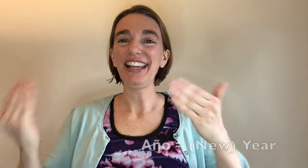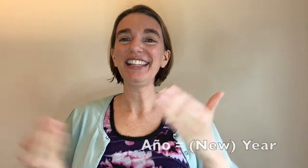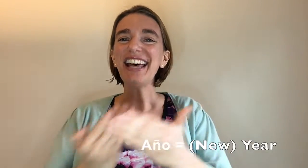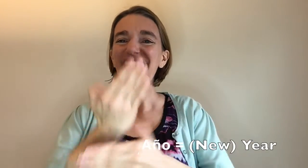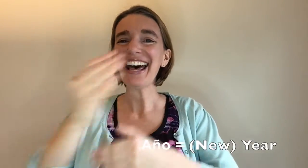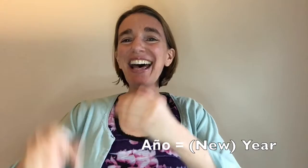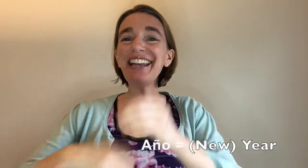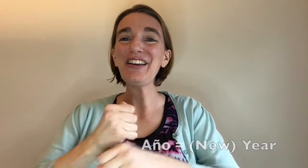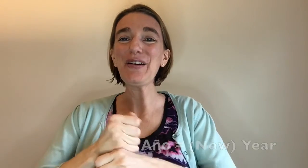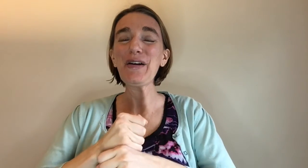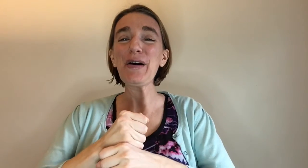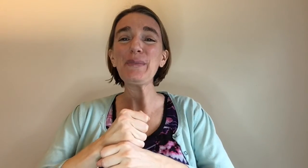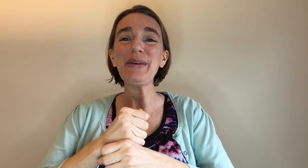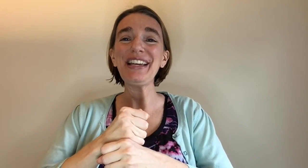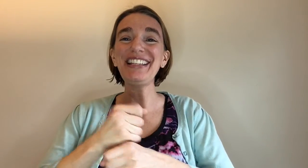Feliz año, mis